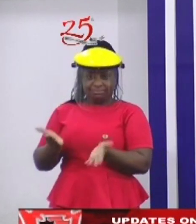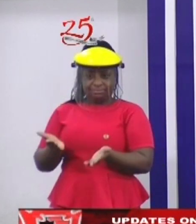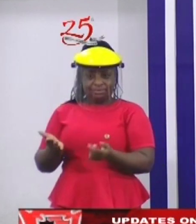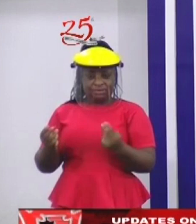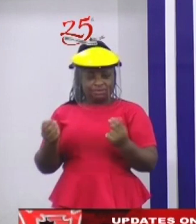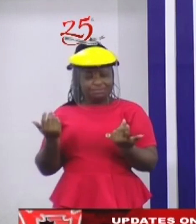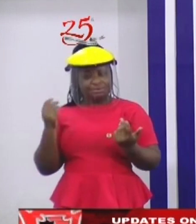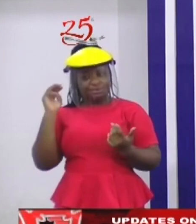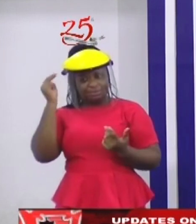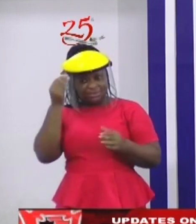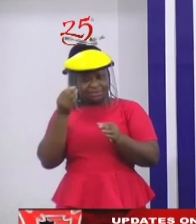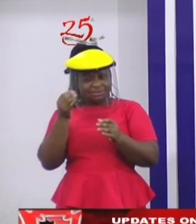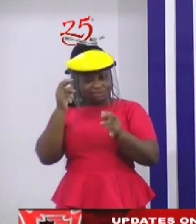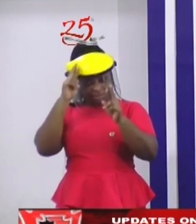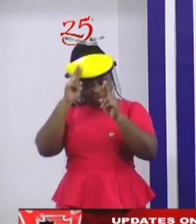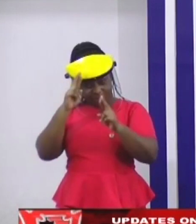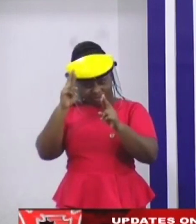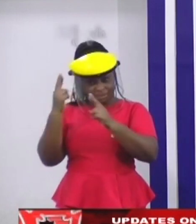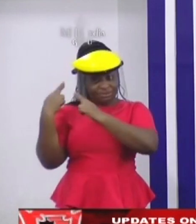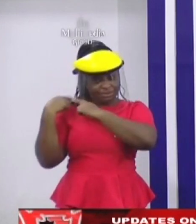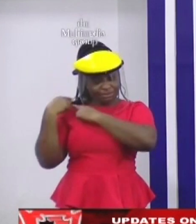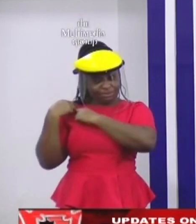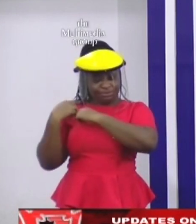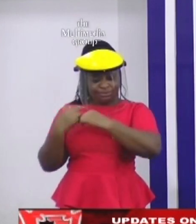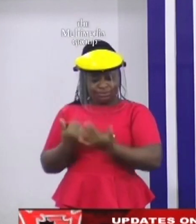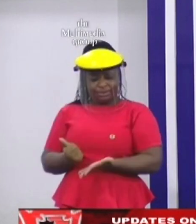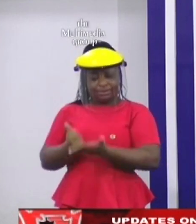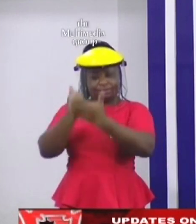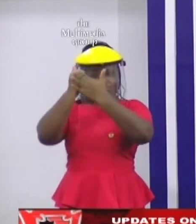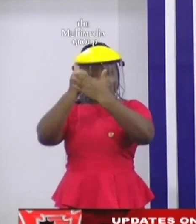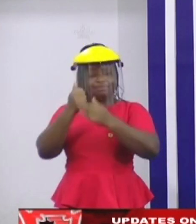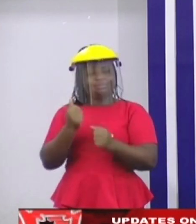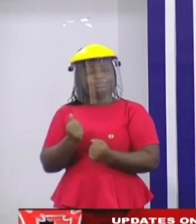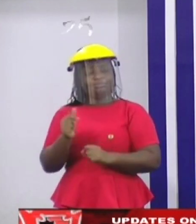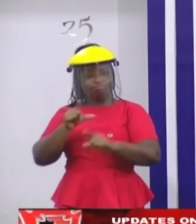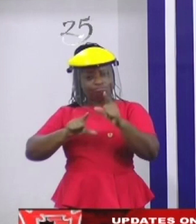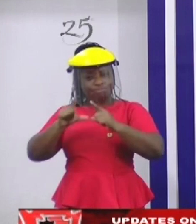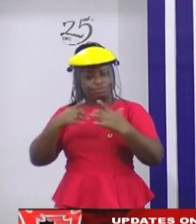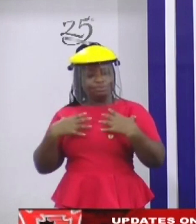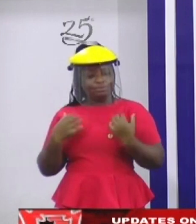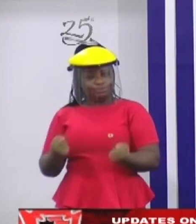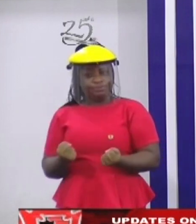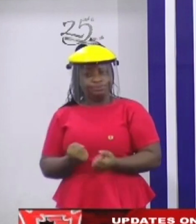to expanding our capacity to do our labs.